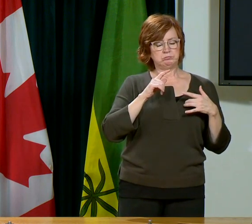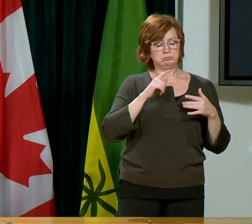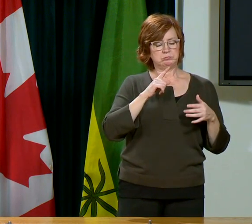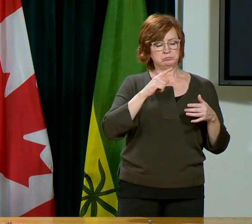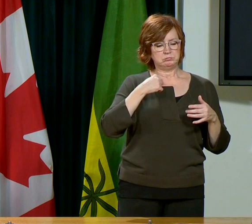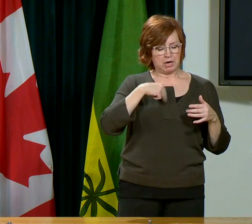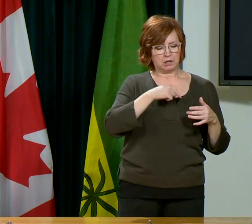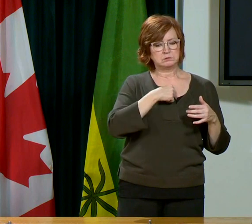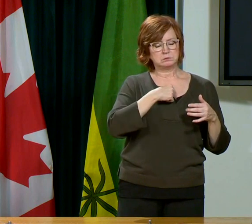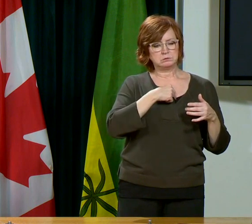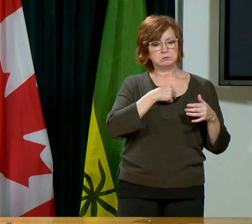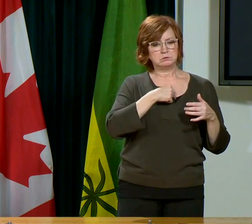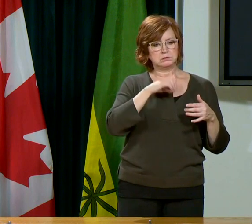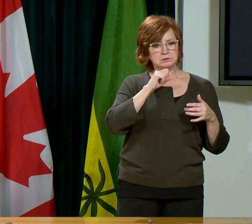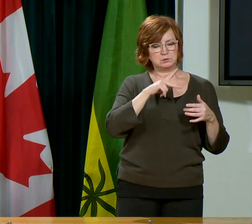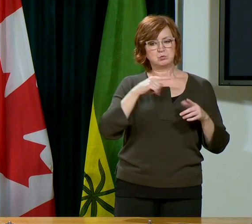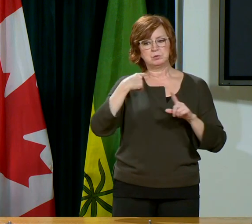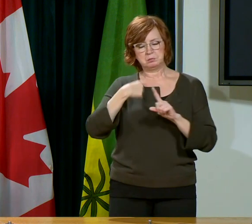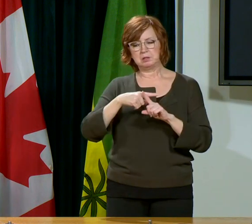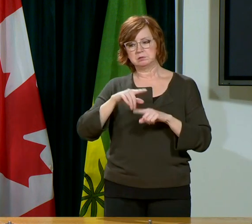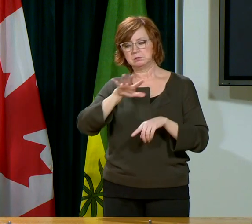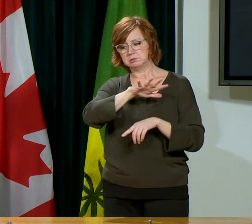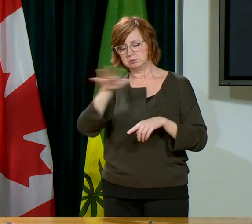household members, that's fine.